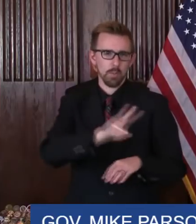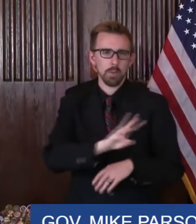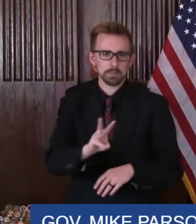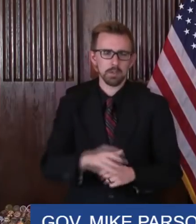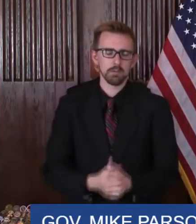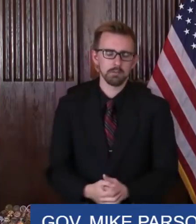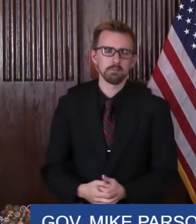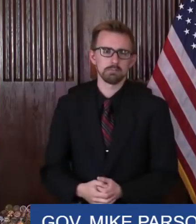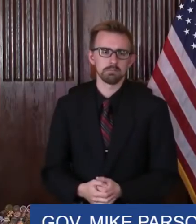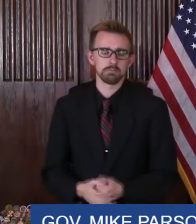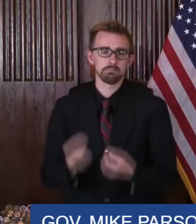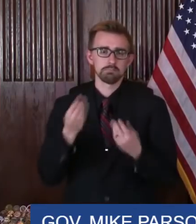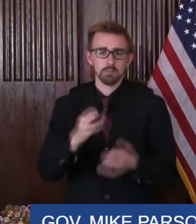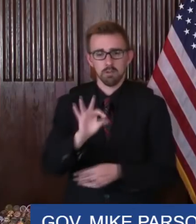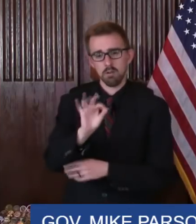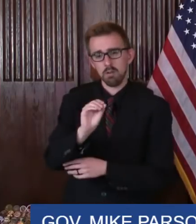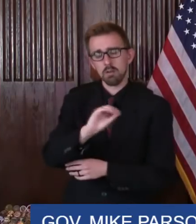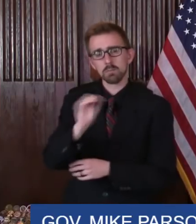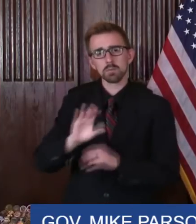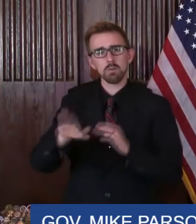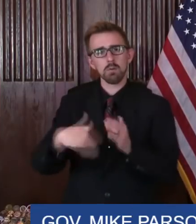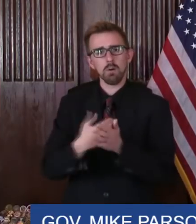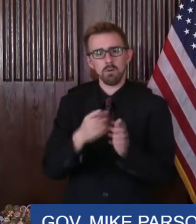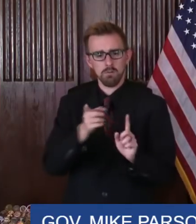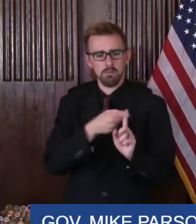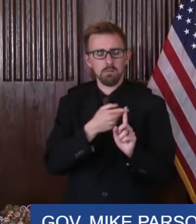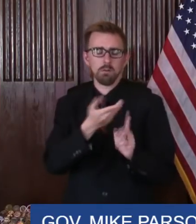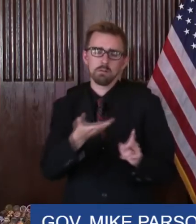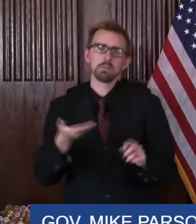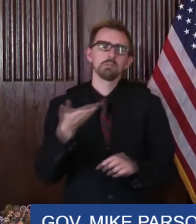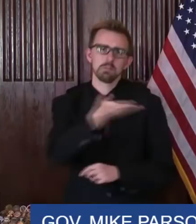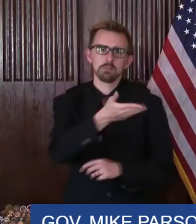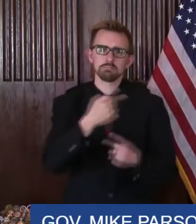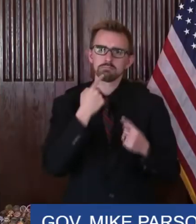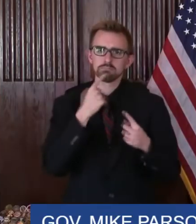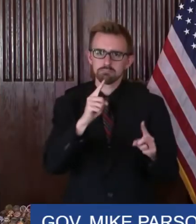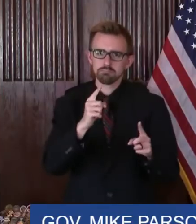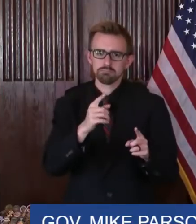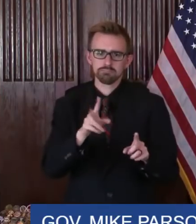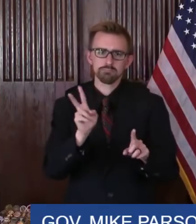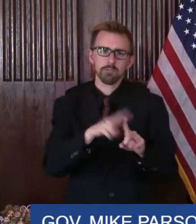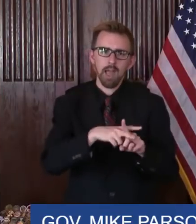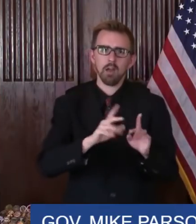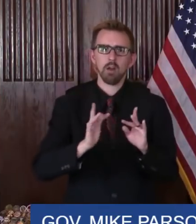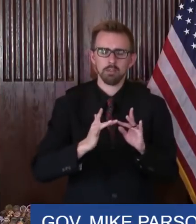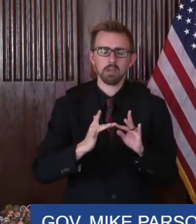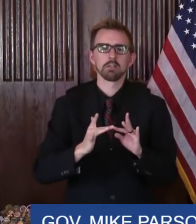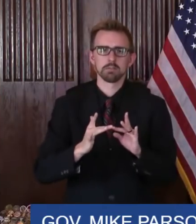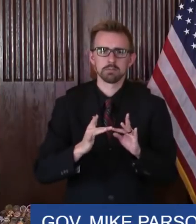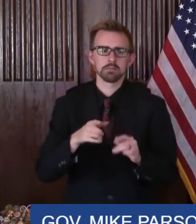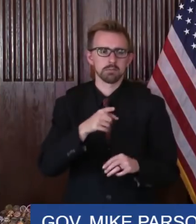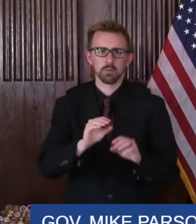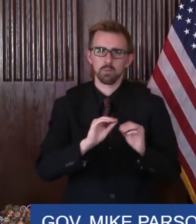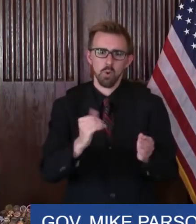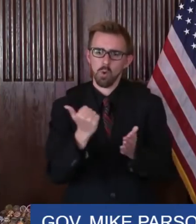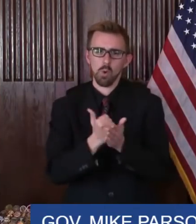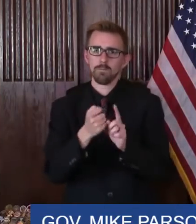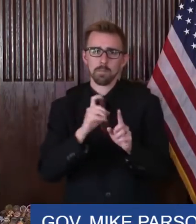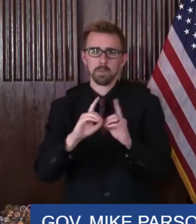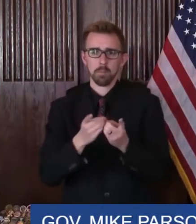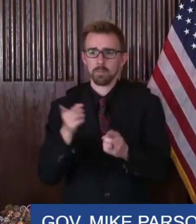just so you know, 90% of all initial claims have been successfully filed online without assistance from the